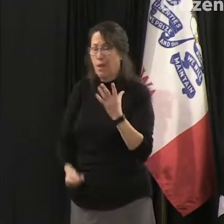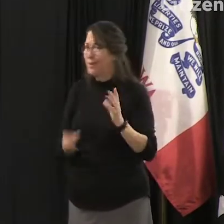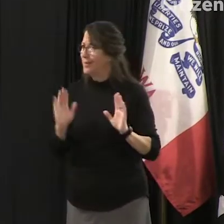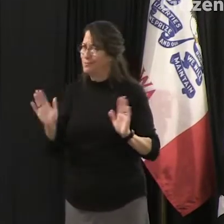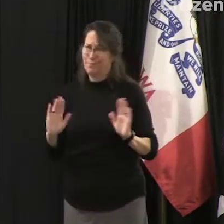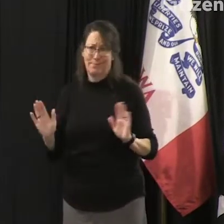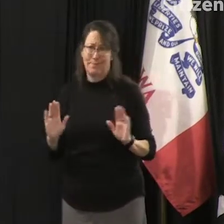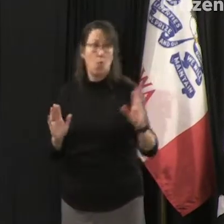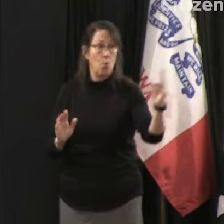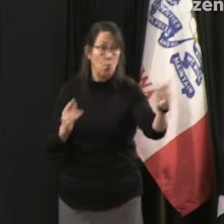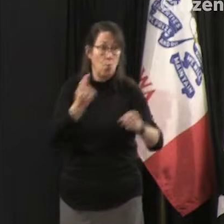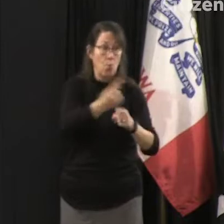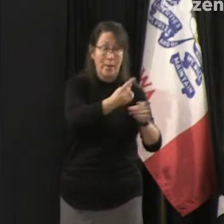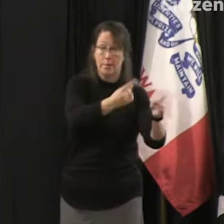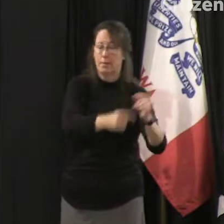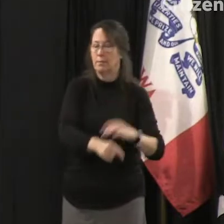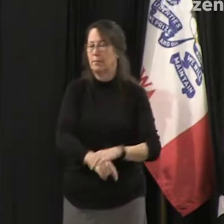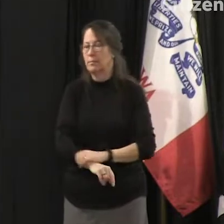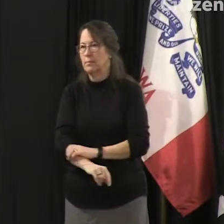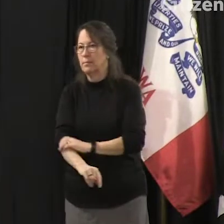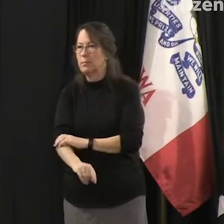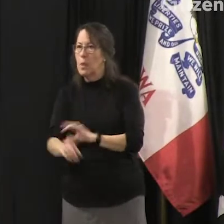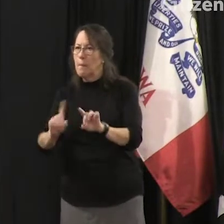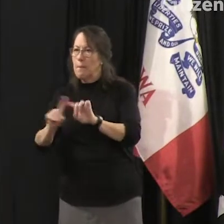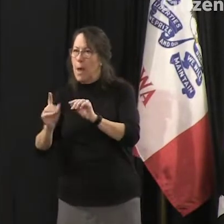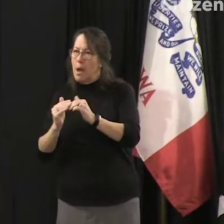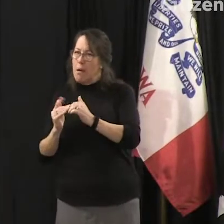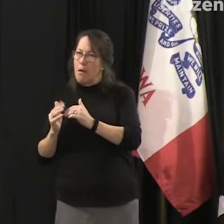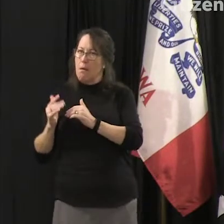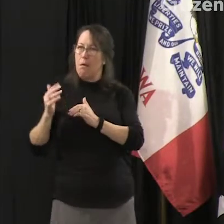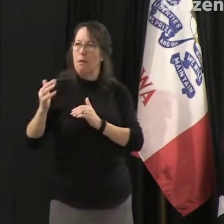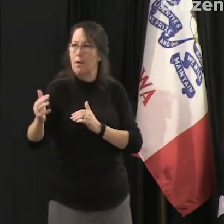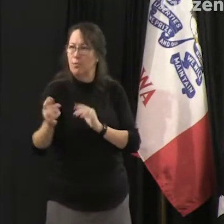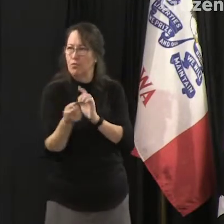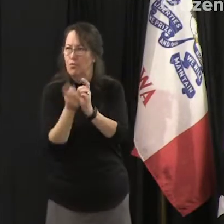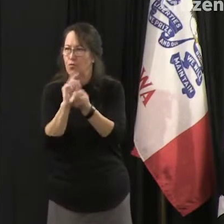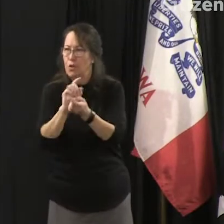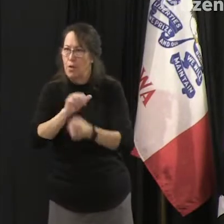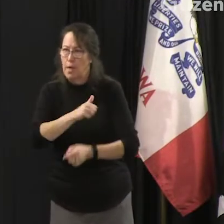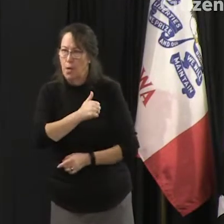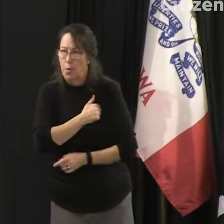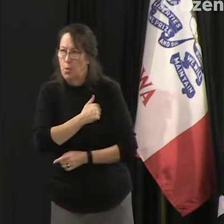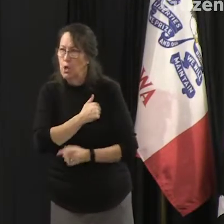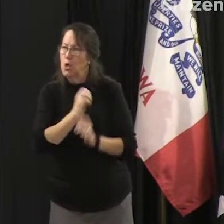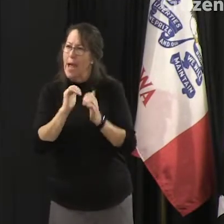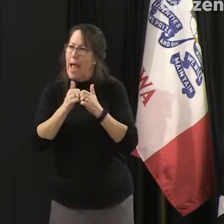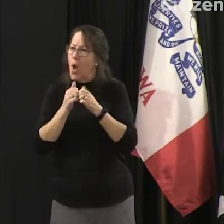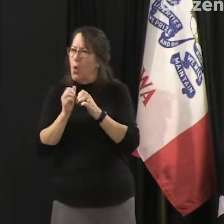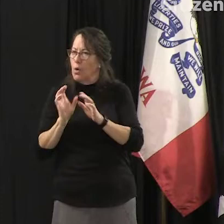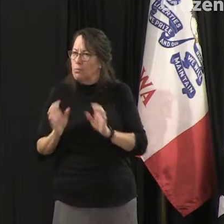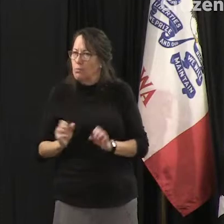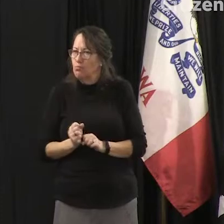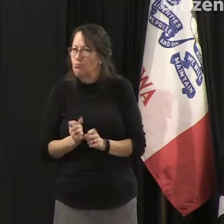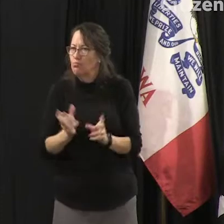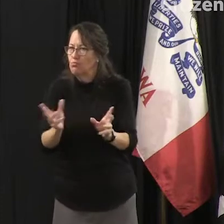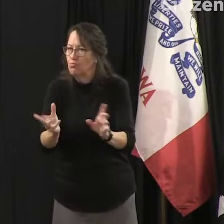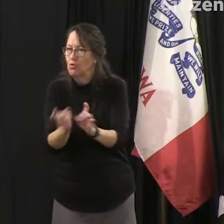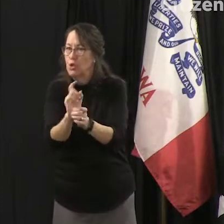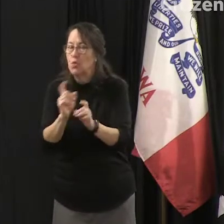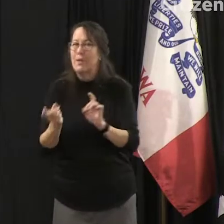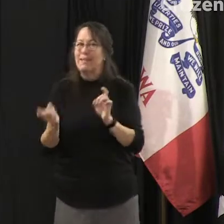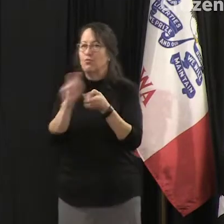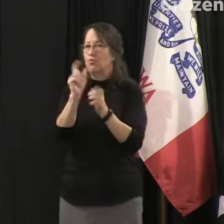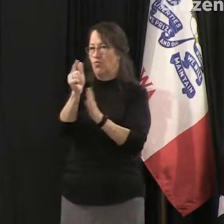away with. But to accelerate these changes in attitudes, we need to change and modify